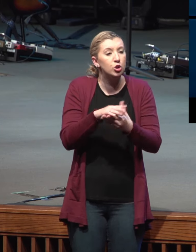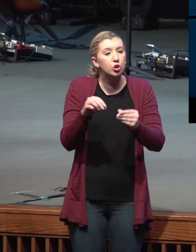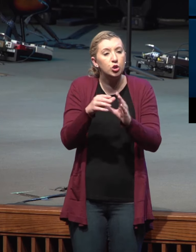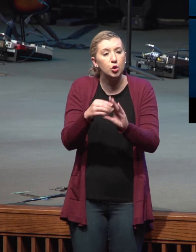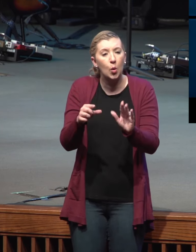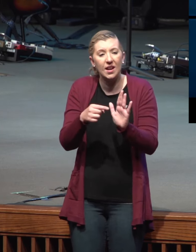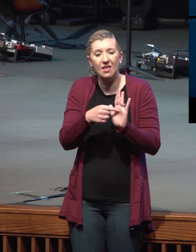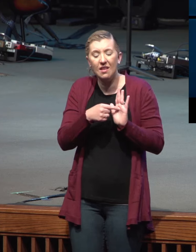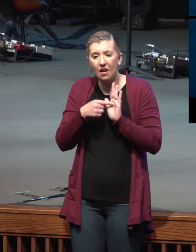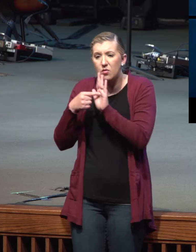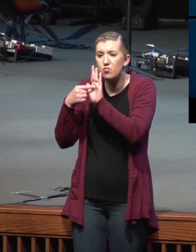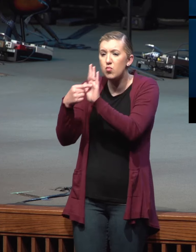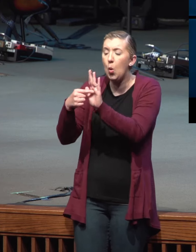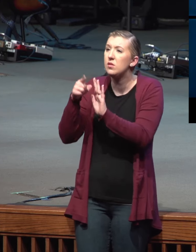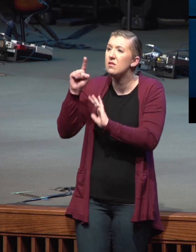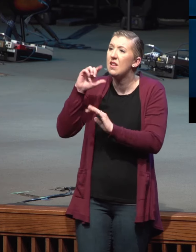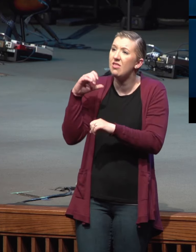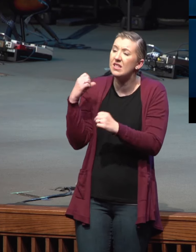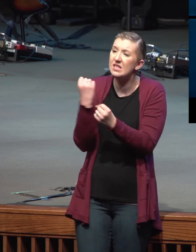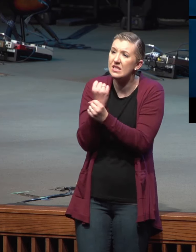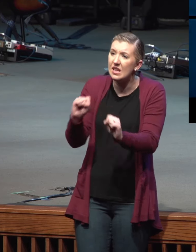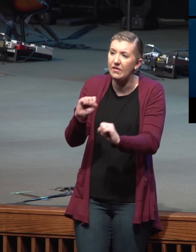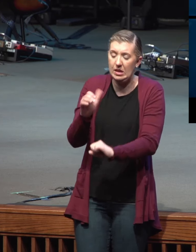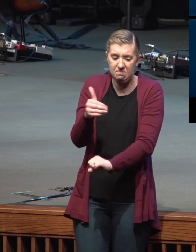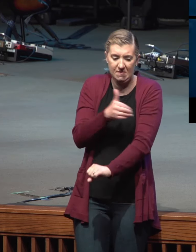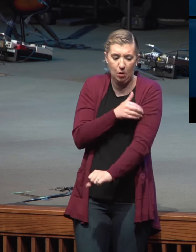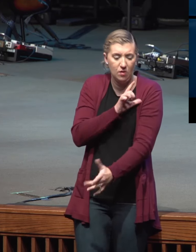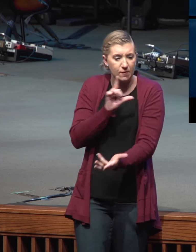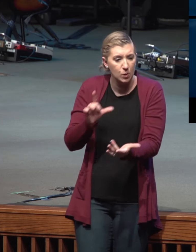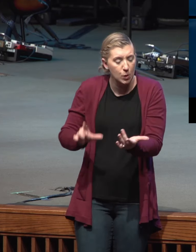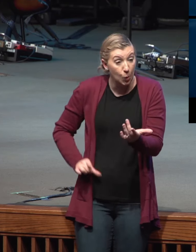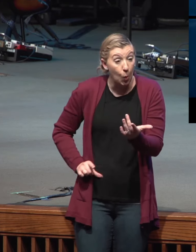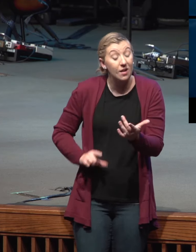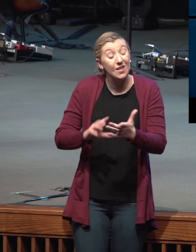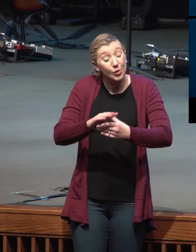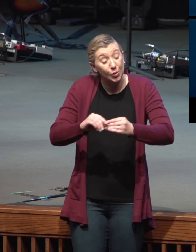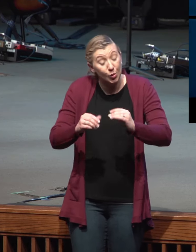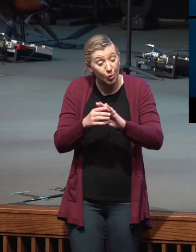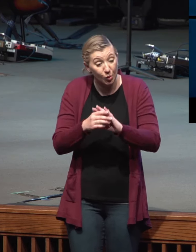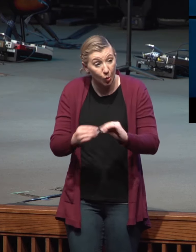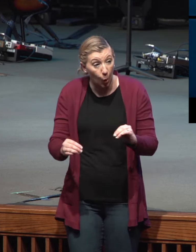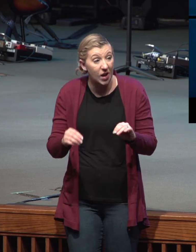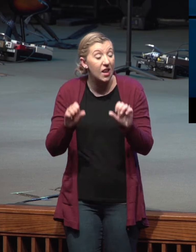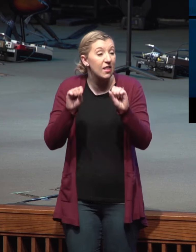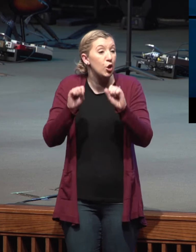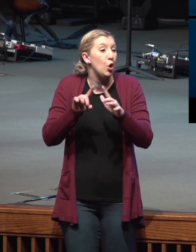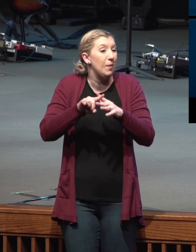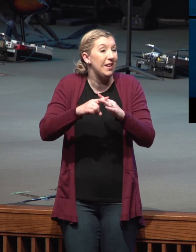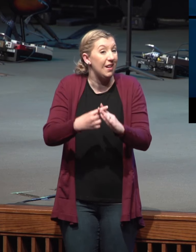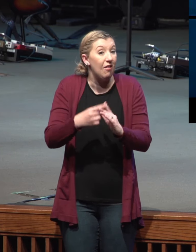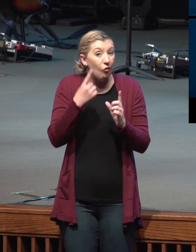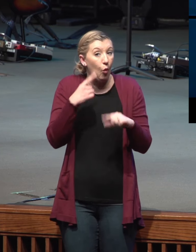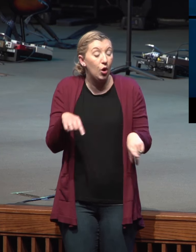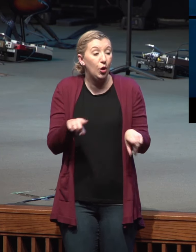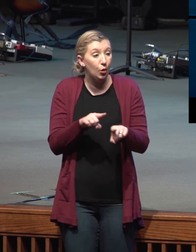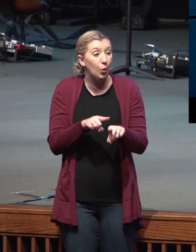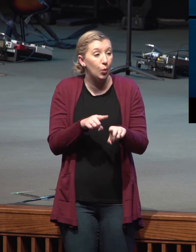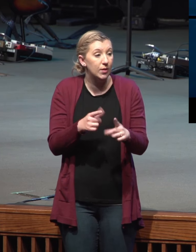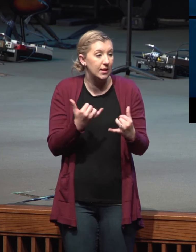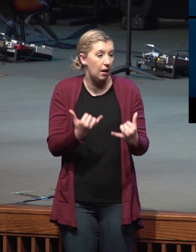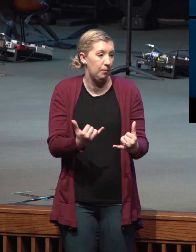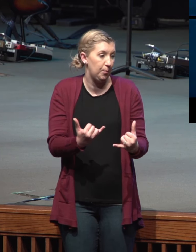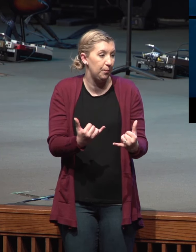to the saving power of the Lord, and a story that could begin for you